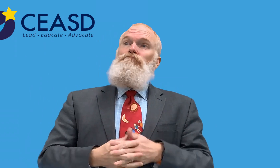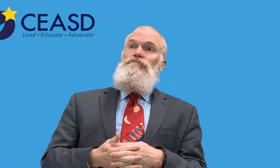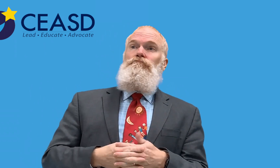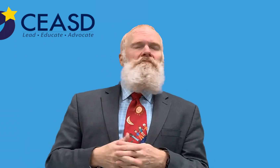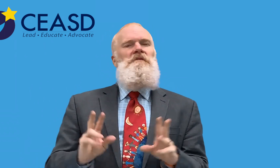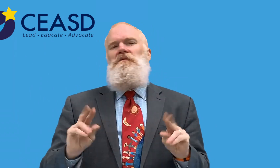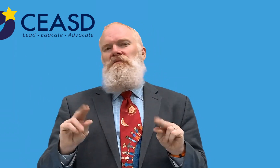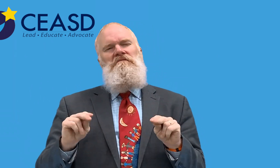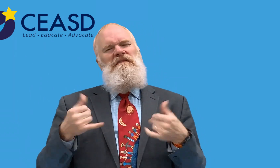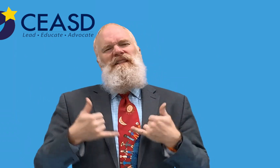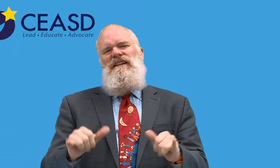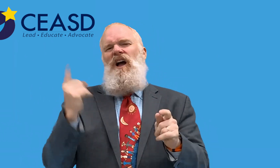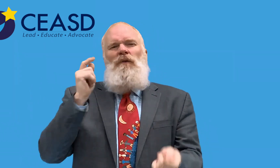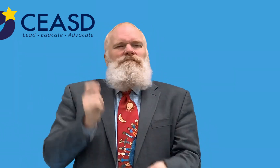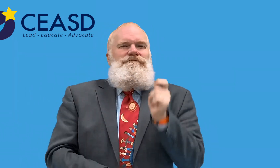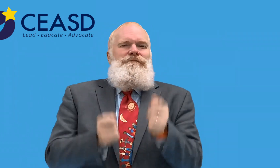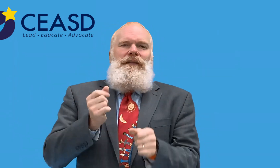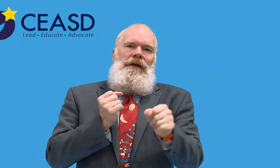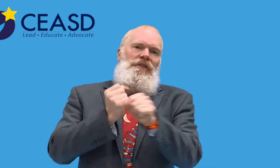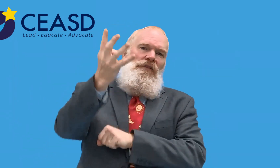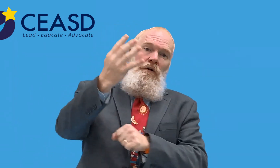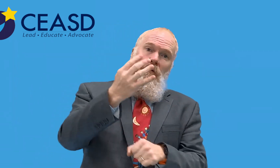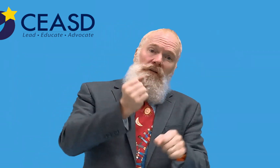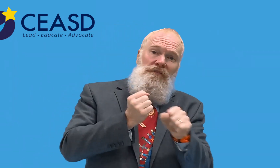We recognize there are some gaps, and we will expand those areas.